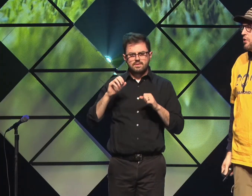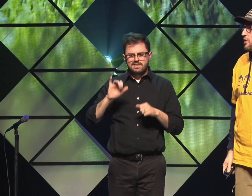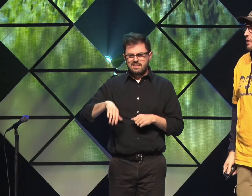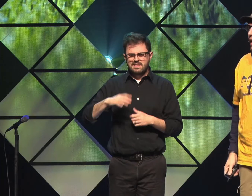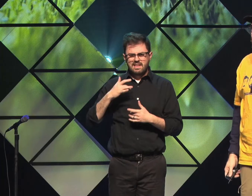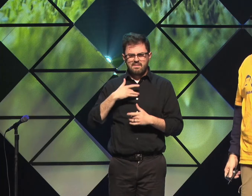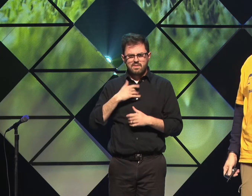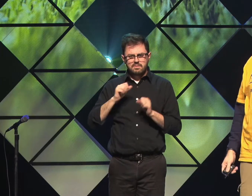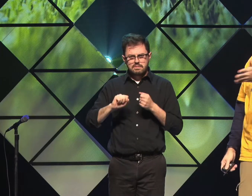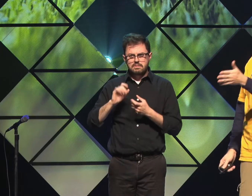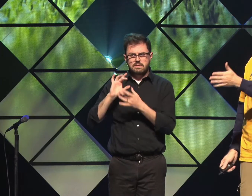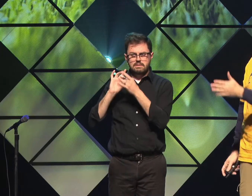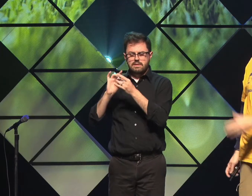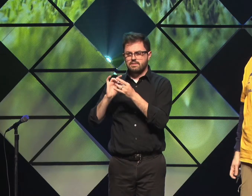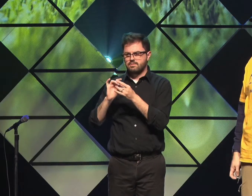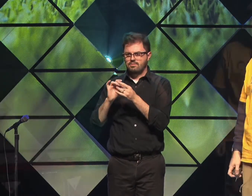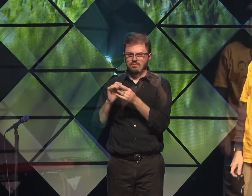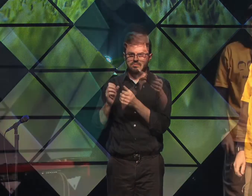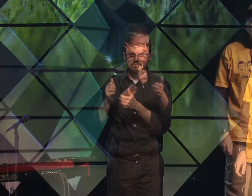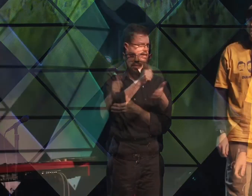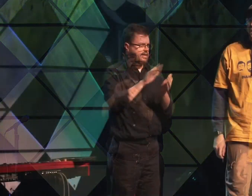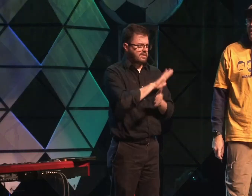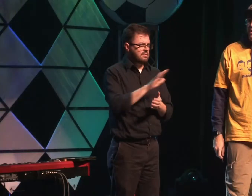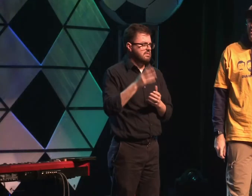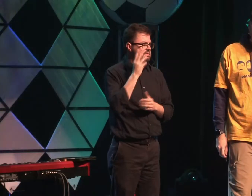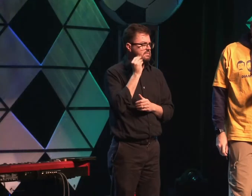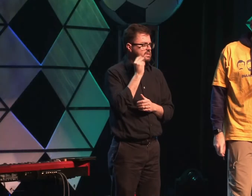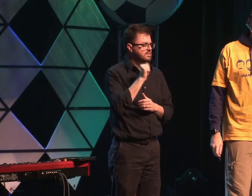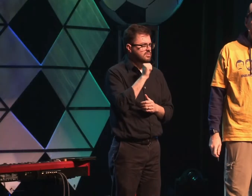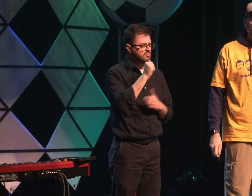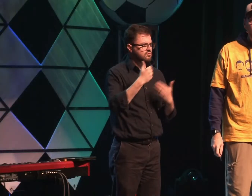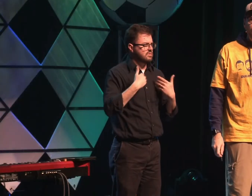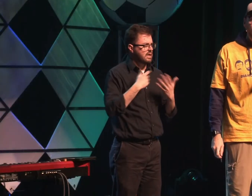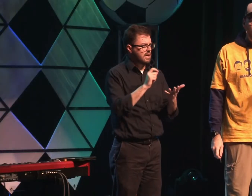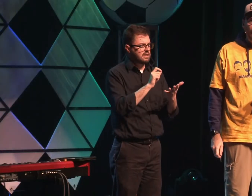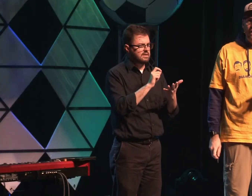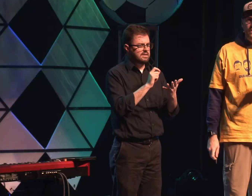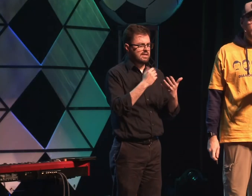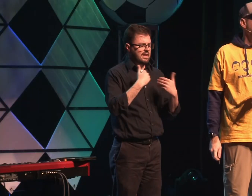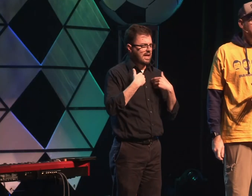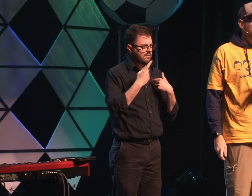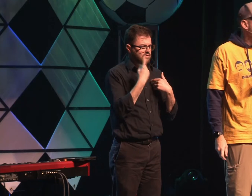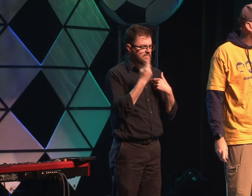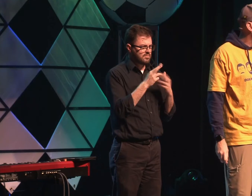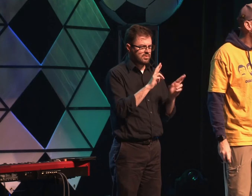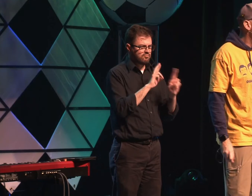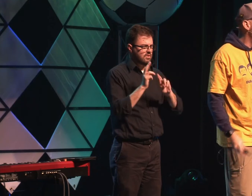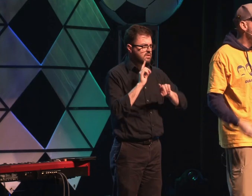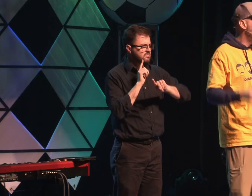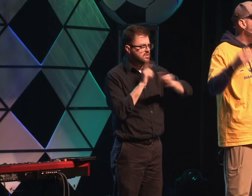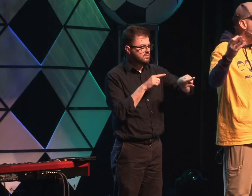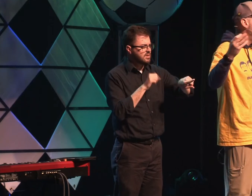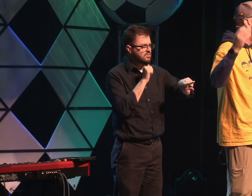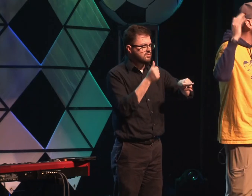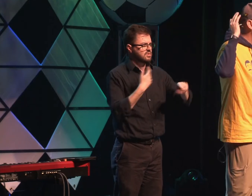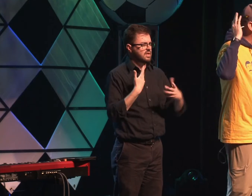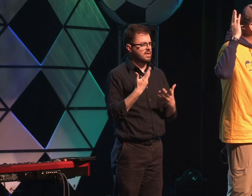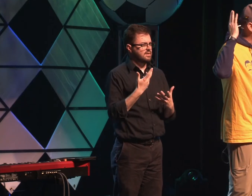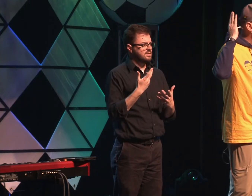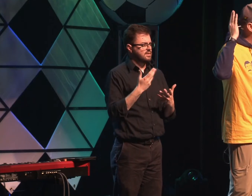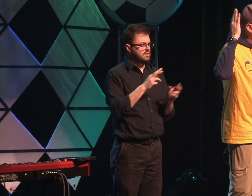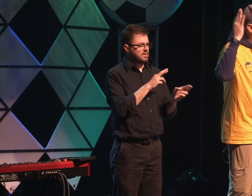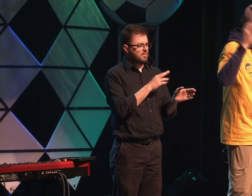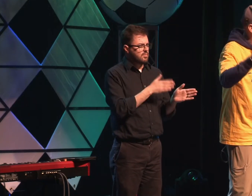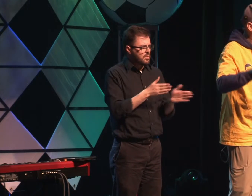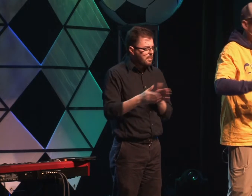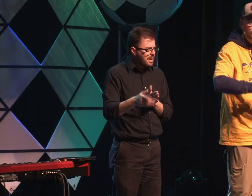gone through in your life that you didn't write the script for. You didn't write the script for your life to turn out the way it is. And you're standing there going, this isn't